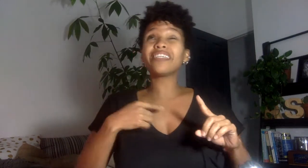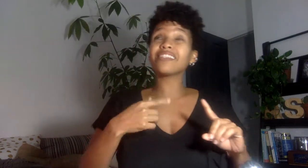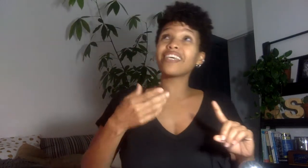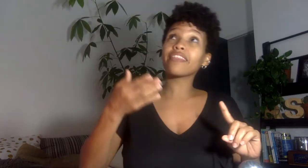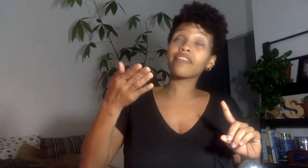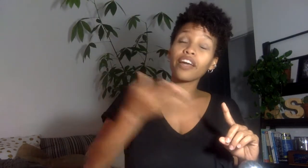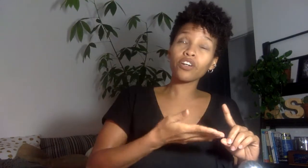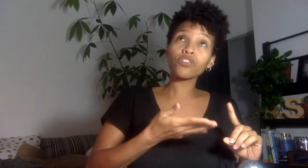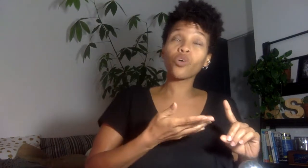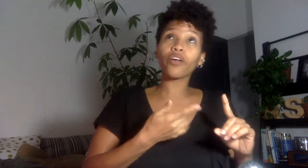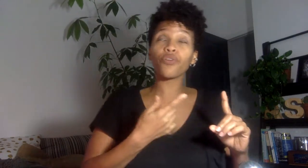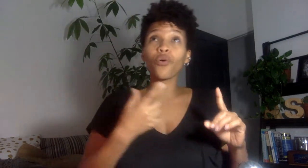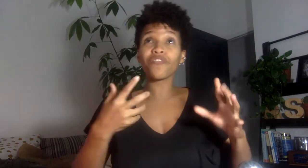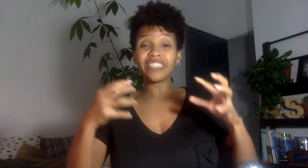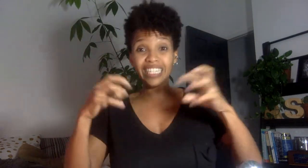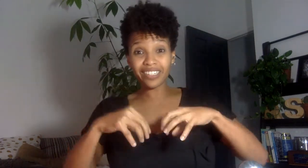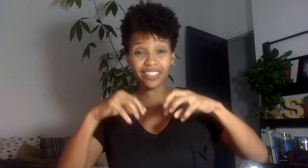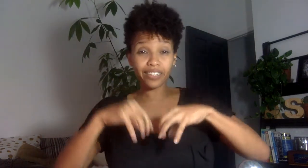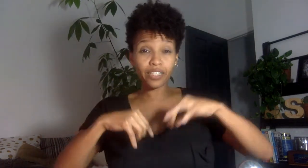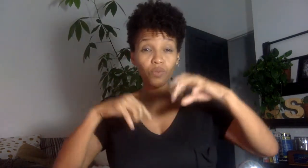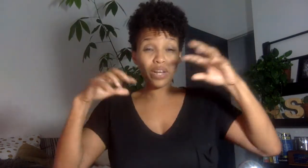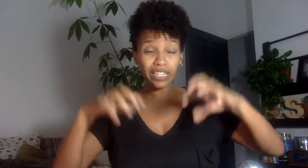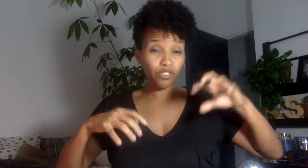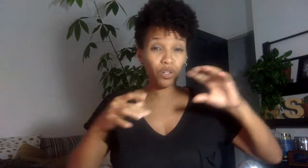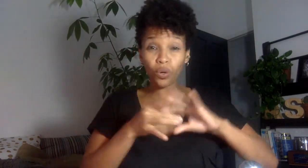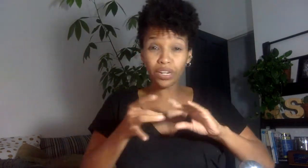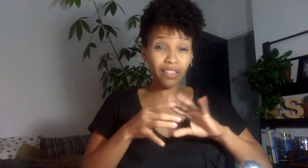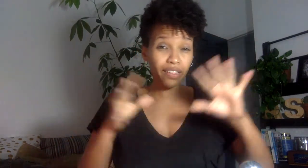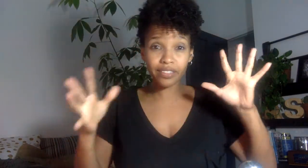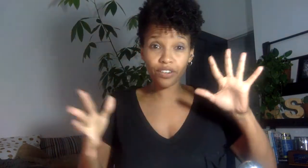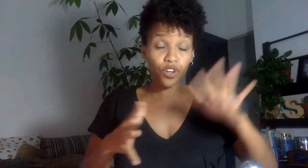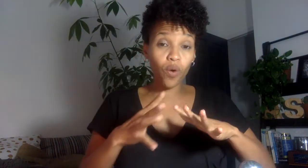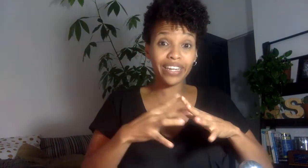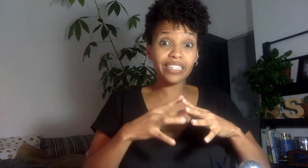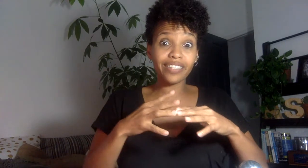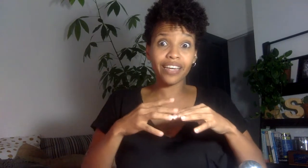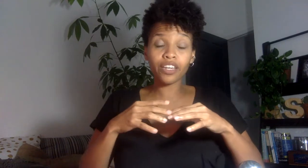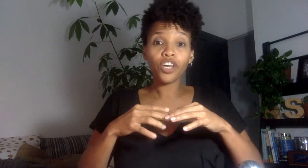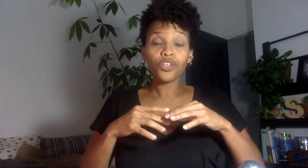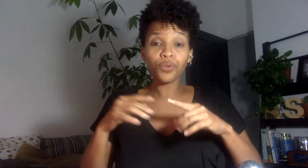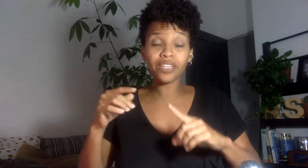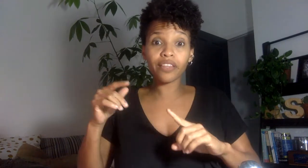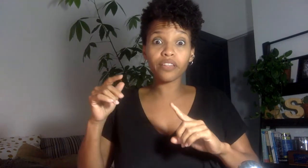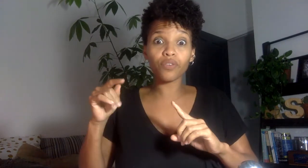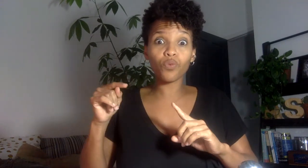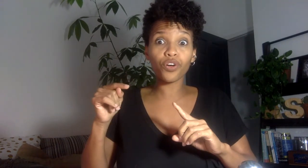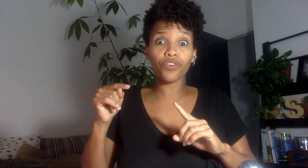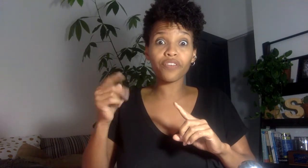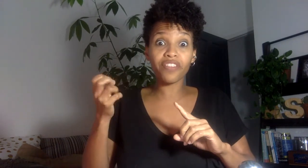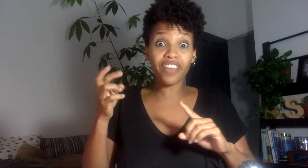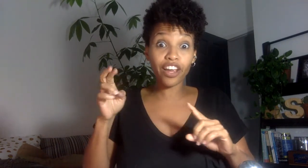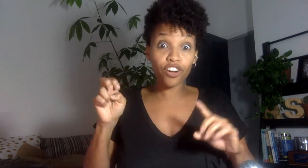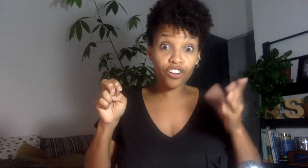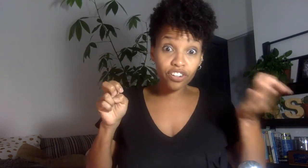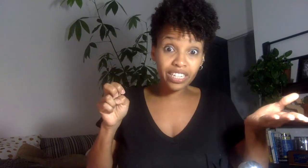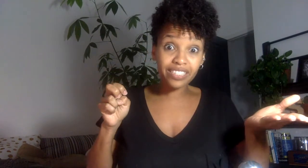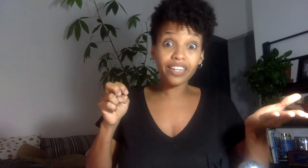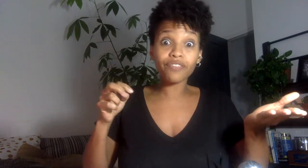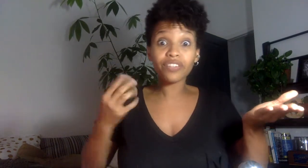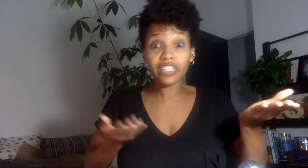say there. So I don't know if he's in the city when he's recording this. I don't know why he's using the word there instead of here.